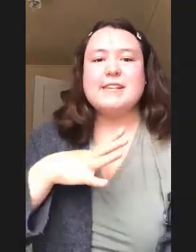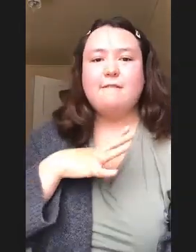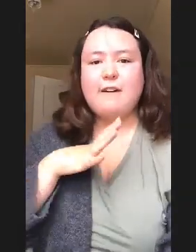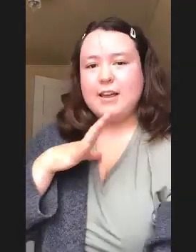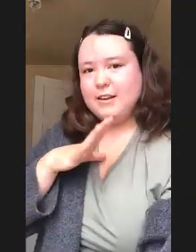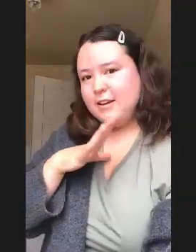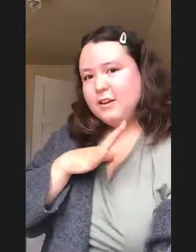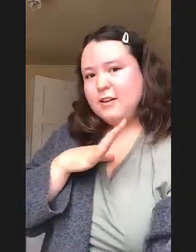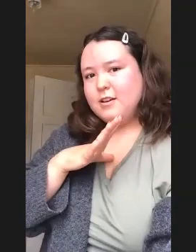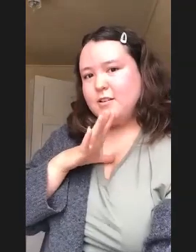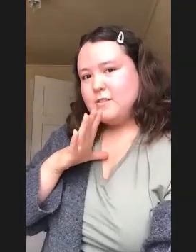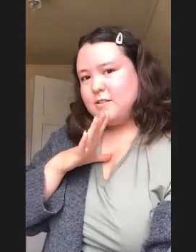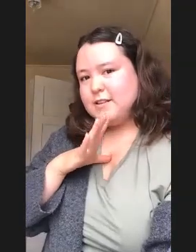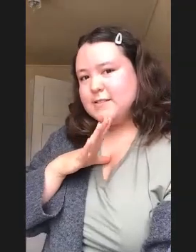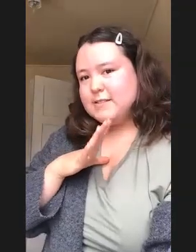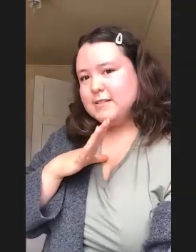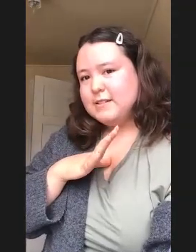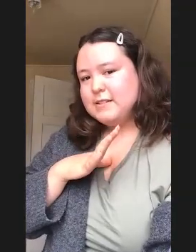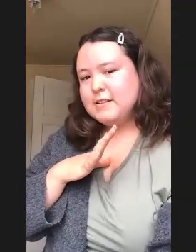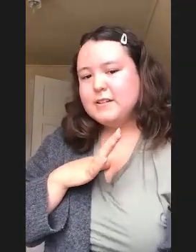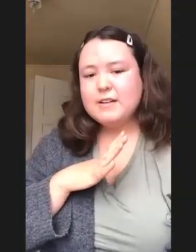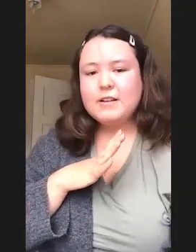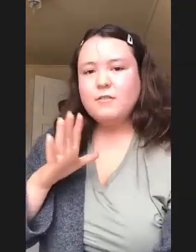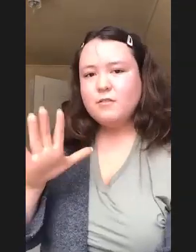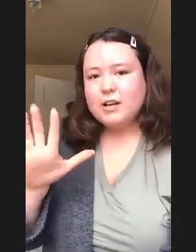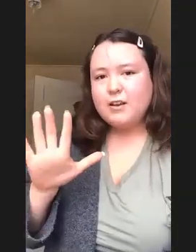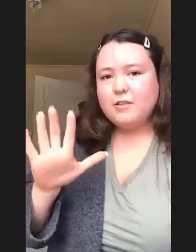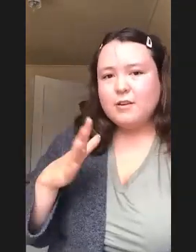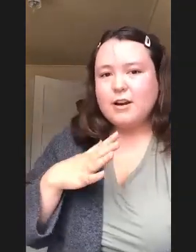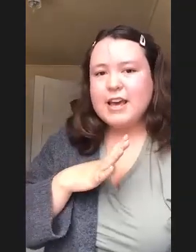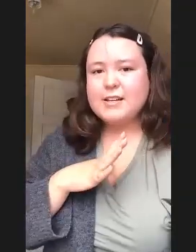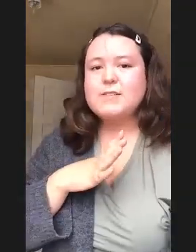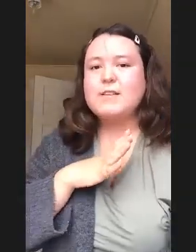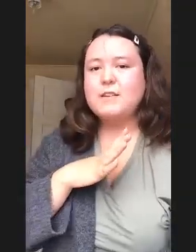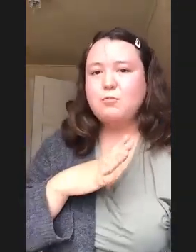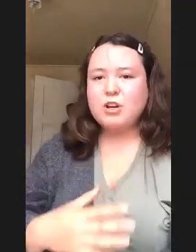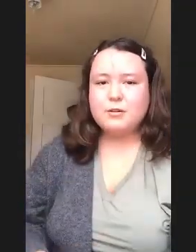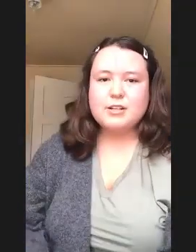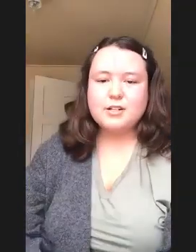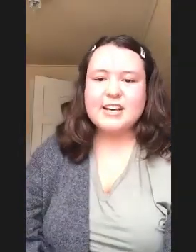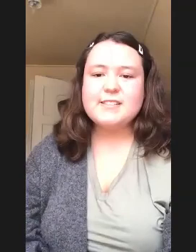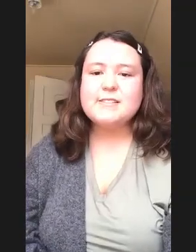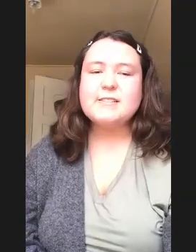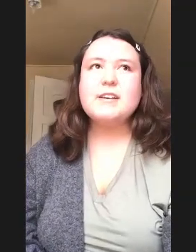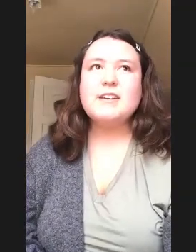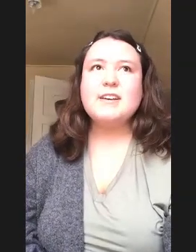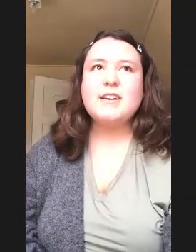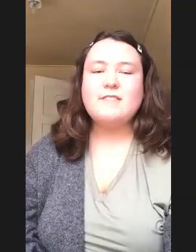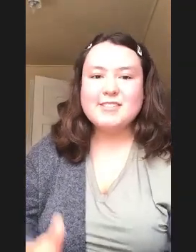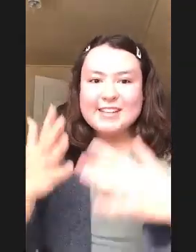say fine. Do this kind of with your hands and point it to your chest. If you're